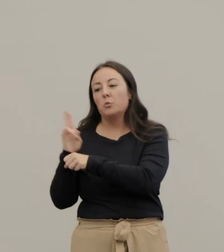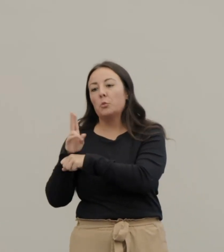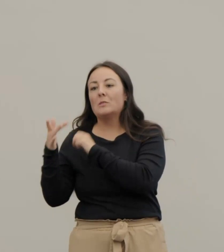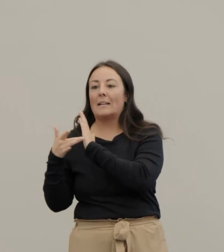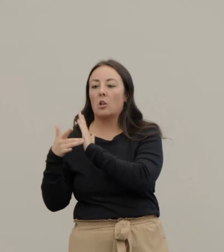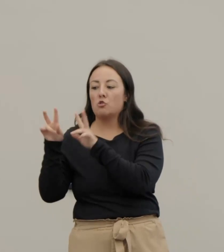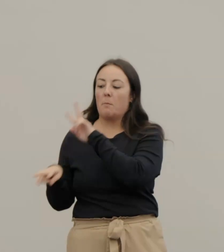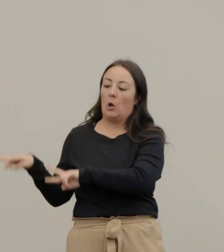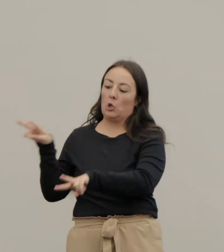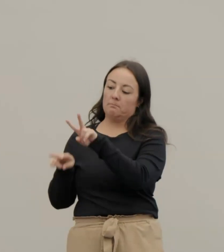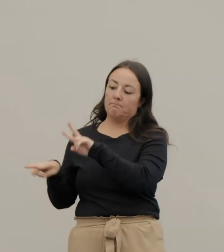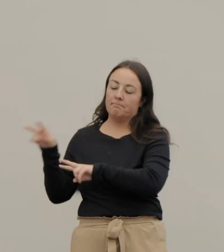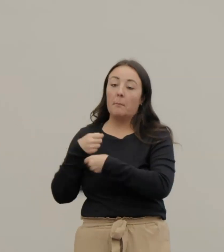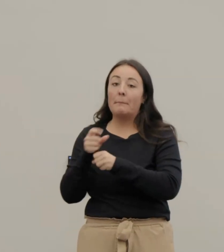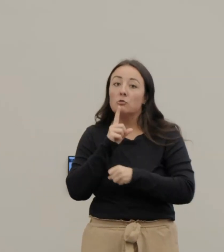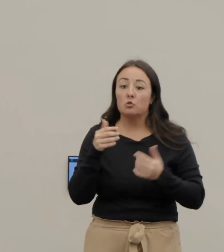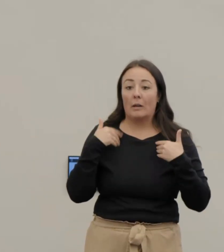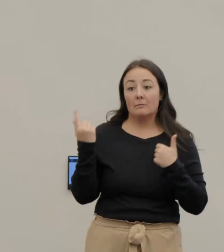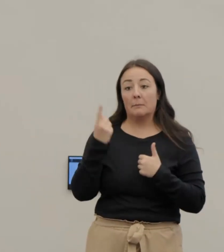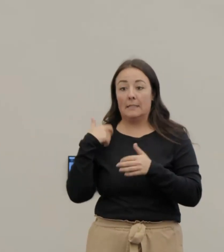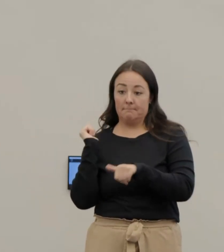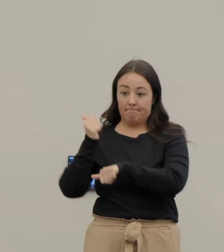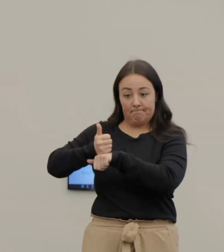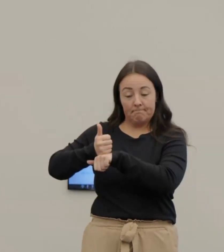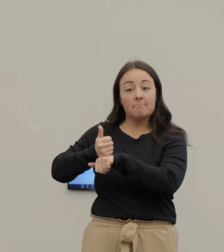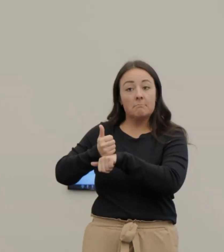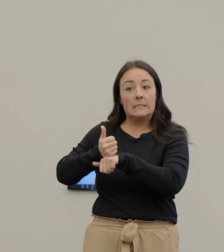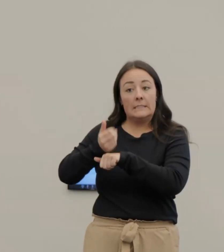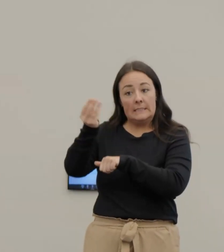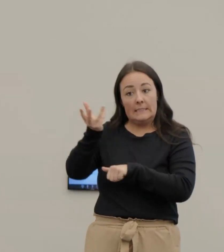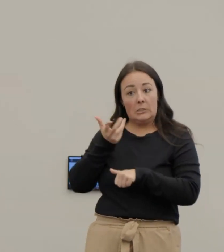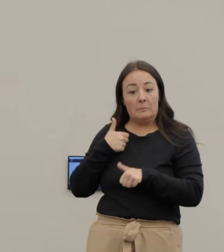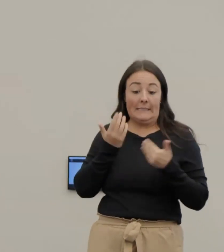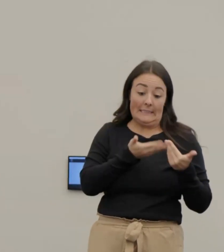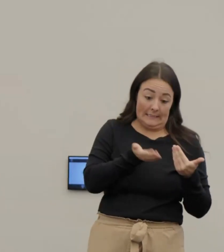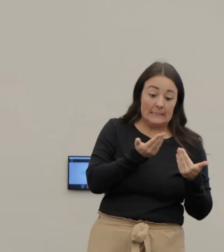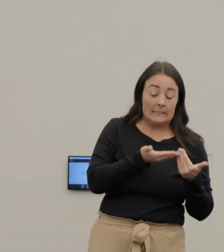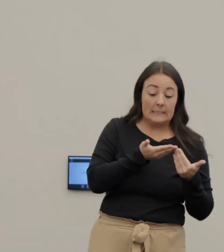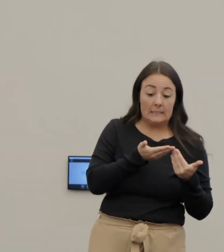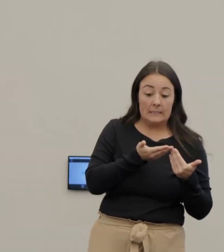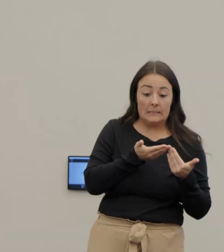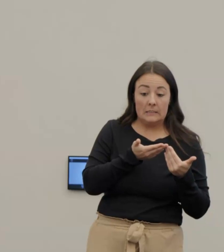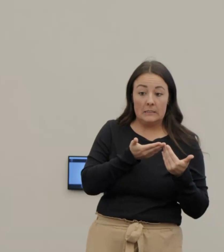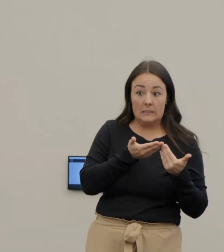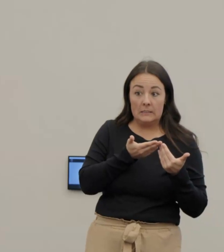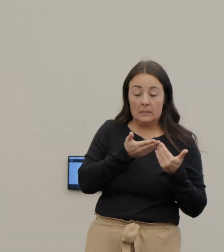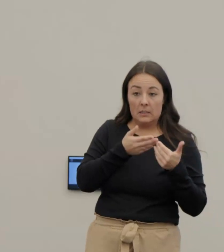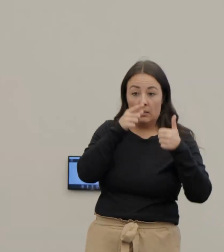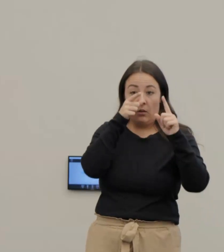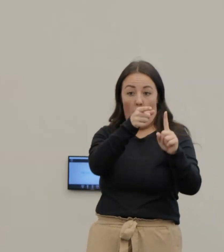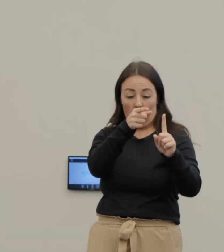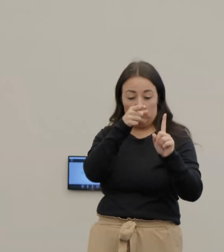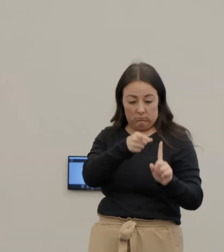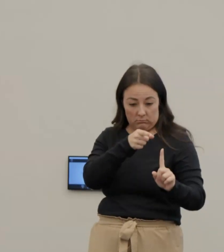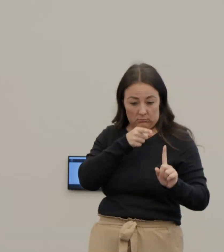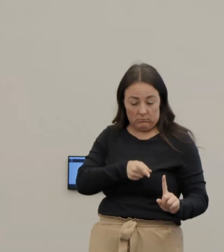right? Make sure you have something in place that is telling you easy to reach things, right? Keeping an eye